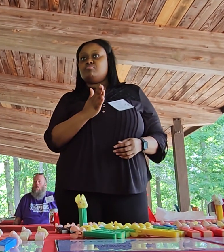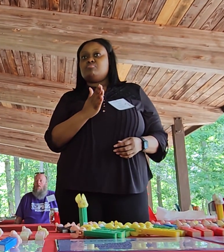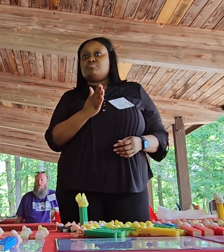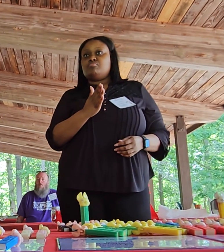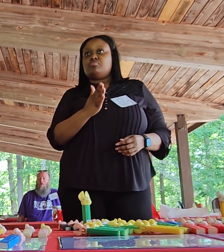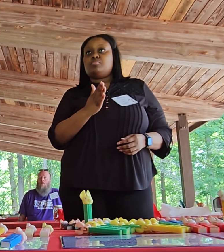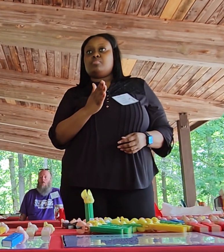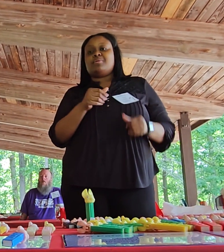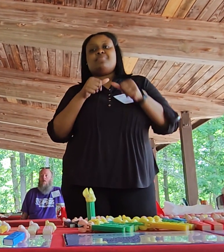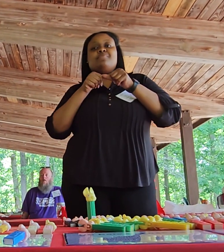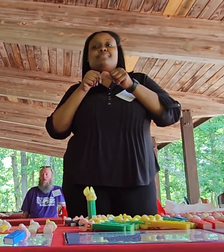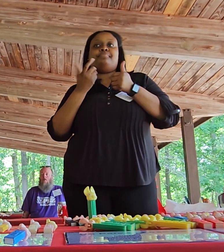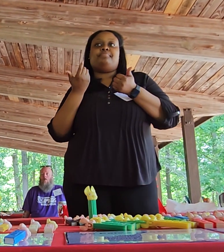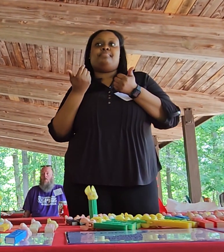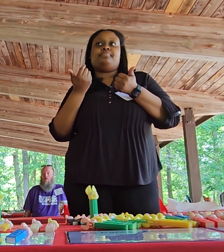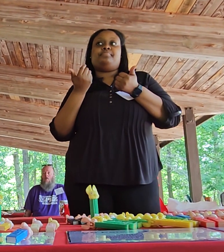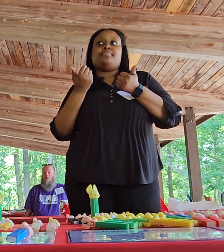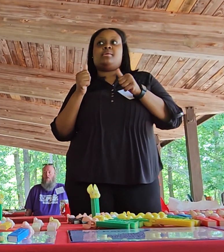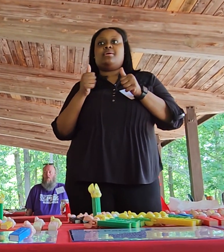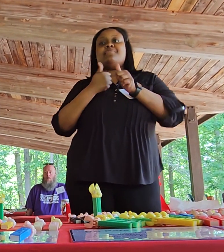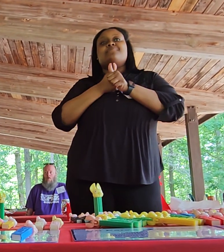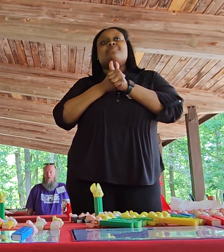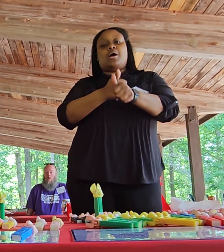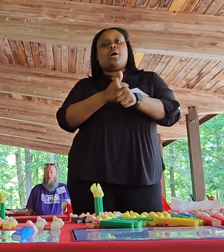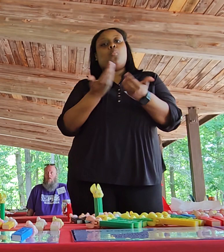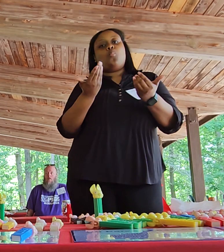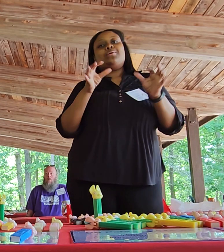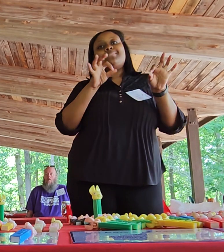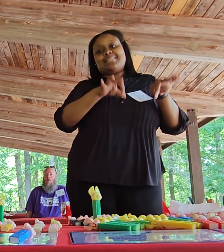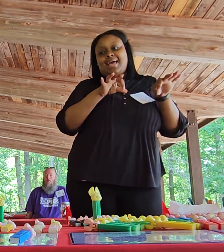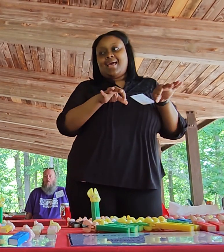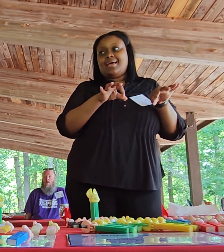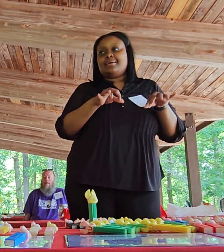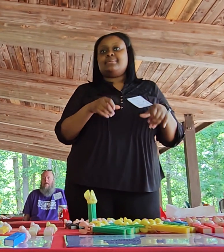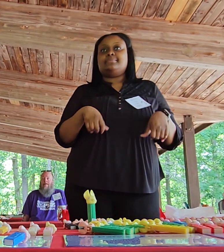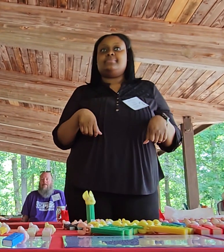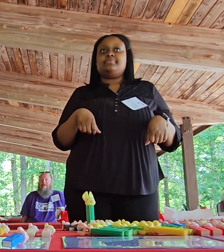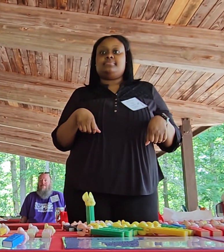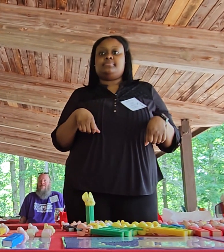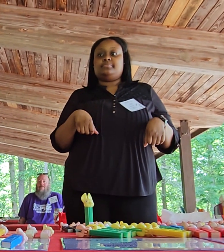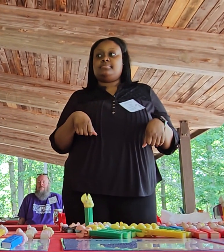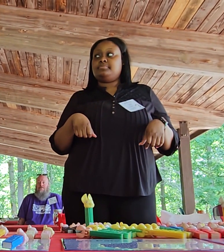is a fun way to find more variations as well.